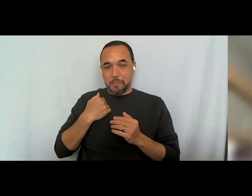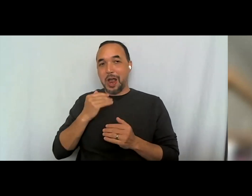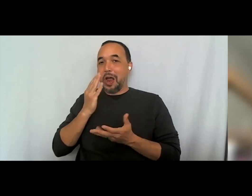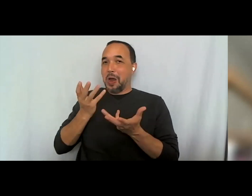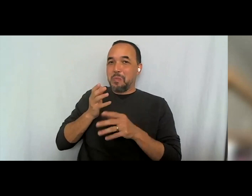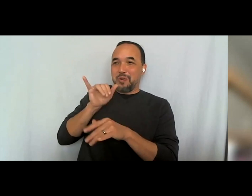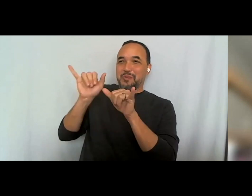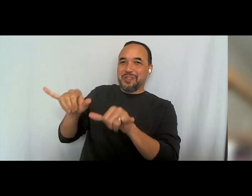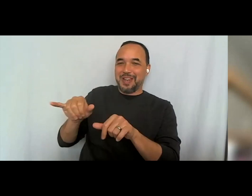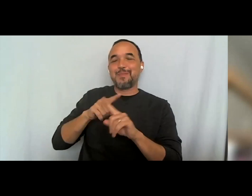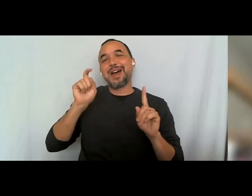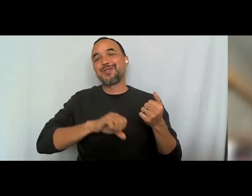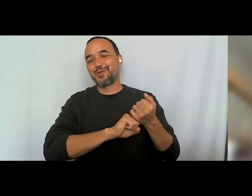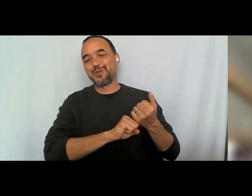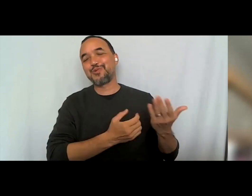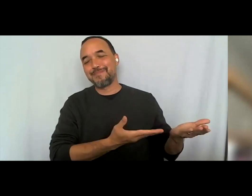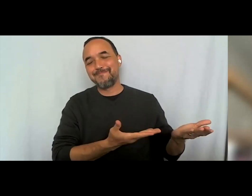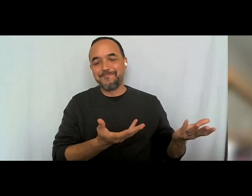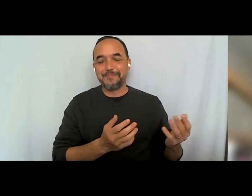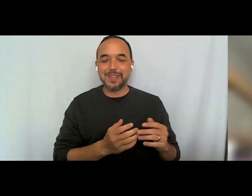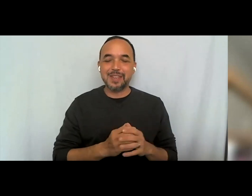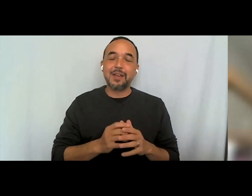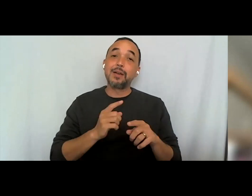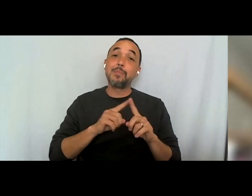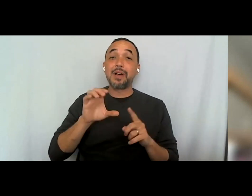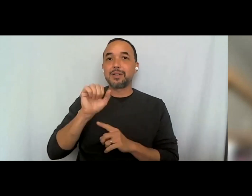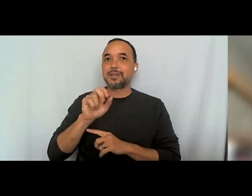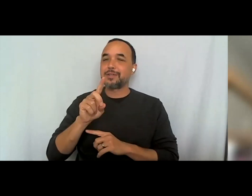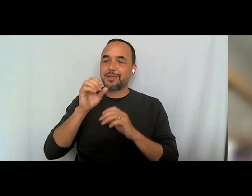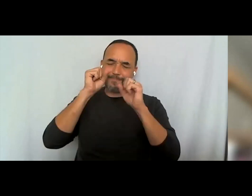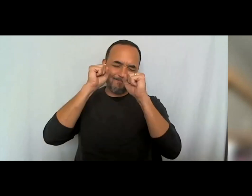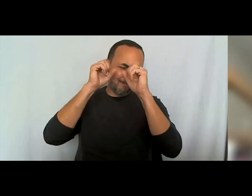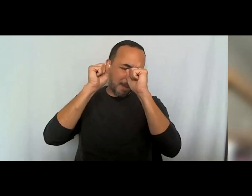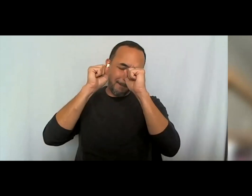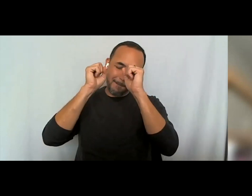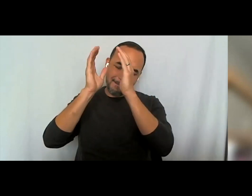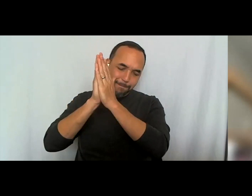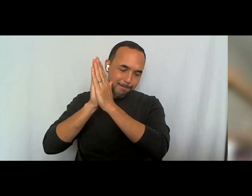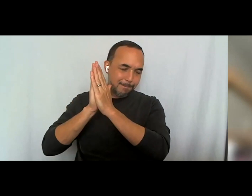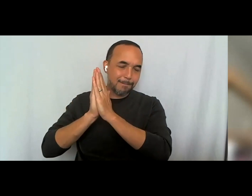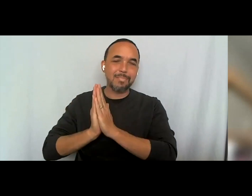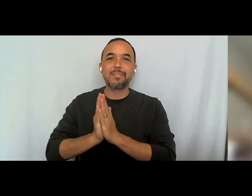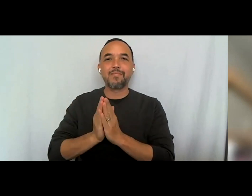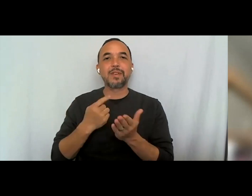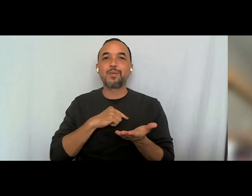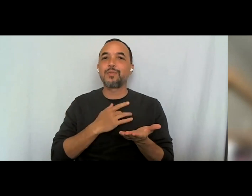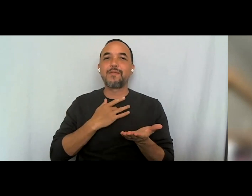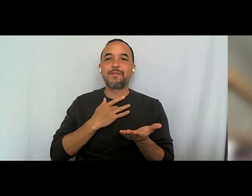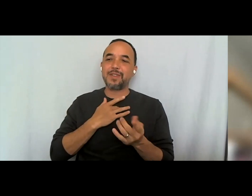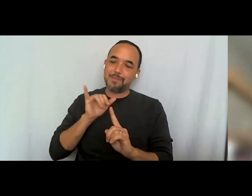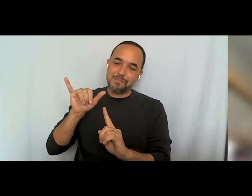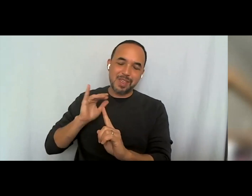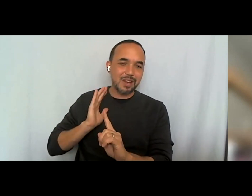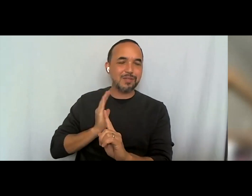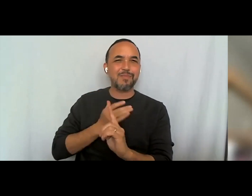had to support my child. But CSD, it's amazing. We honestly feel like we had a family there, and